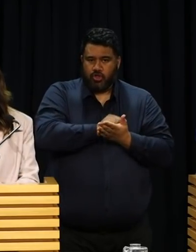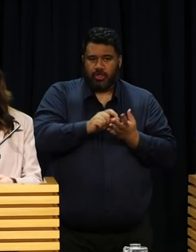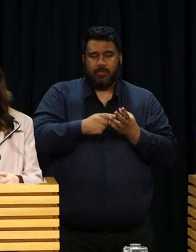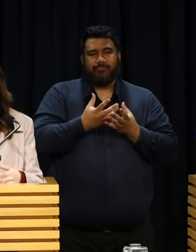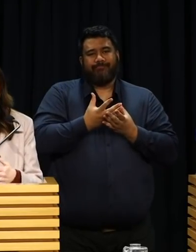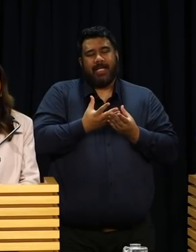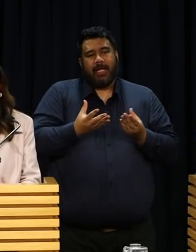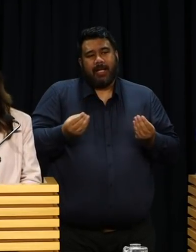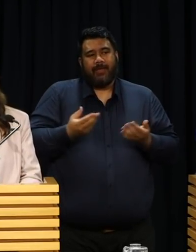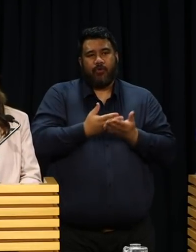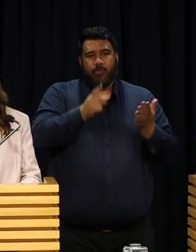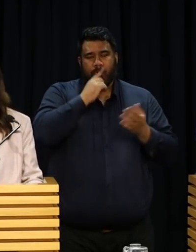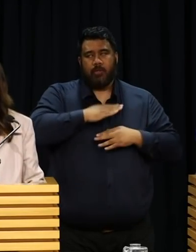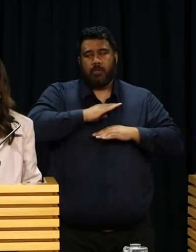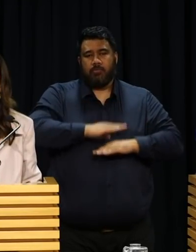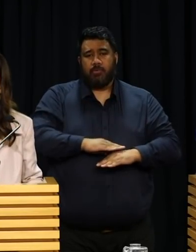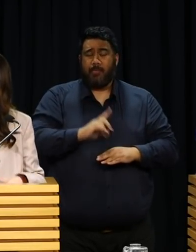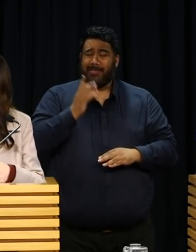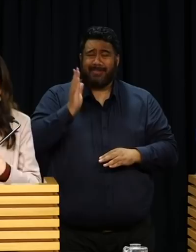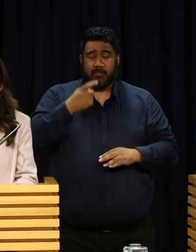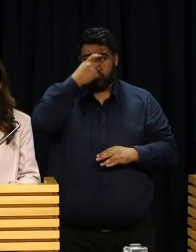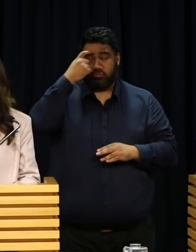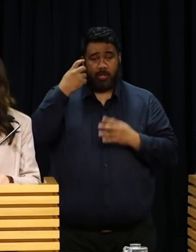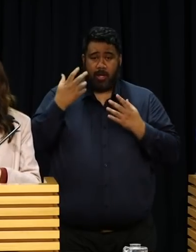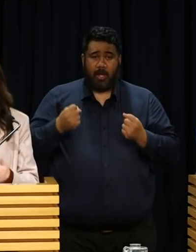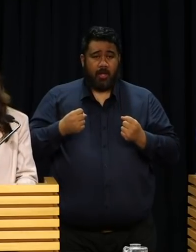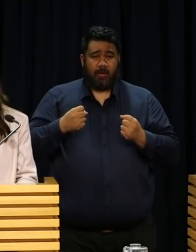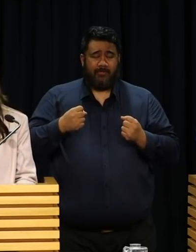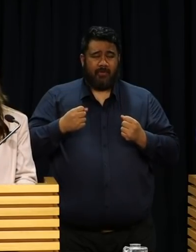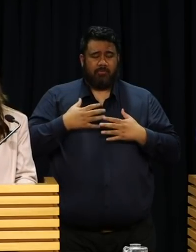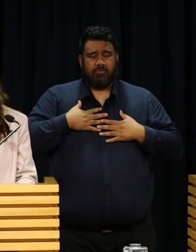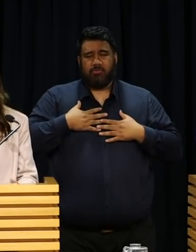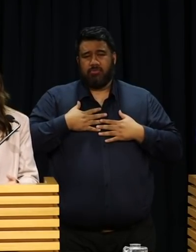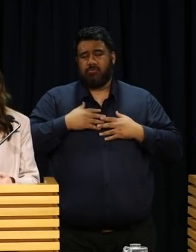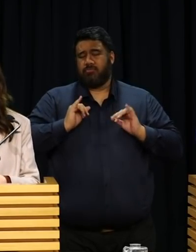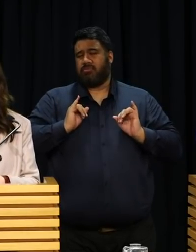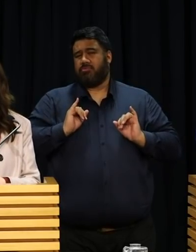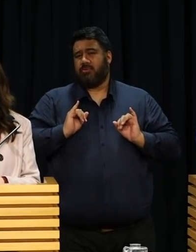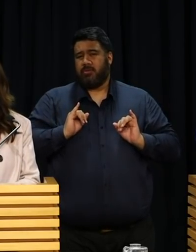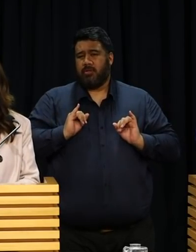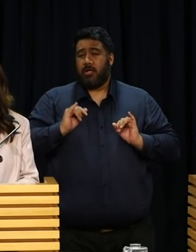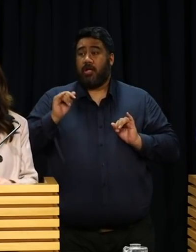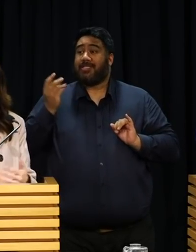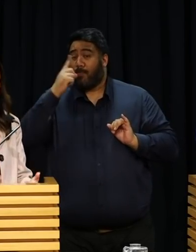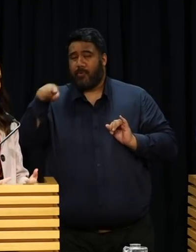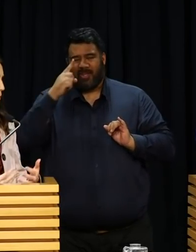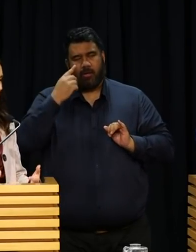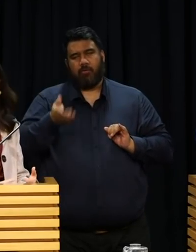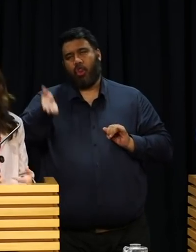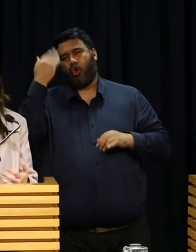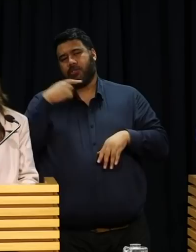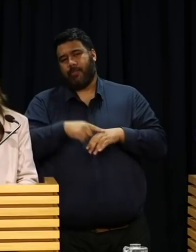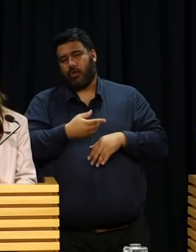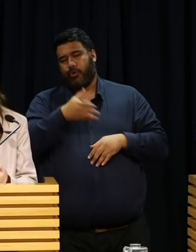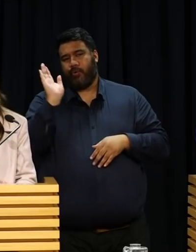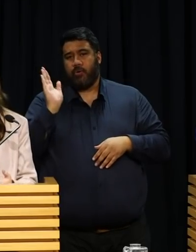exists. And it's still there. You know, I think for many, they'll think it was so long ago. But actually, when you talk to our